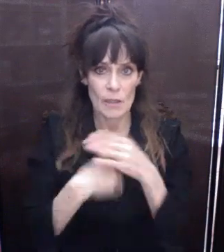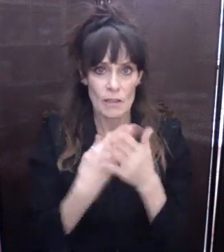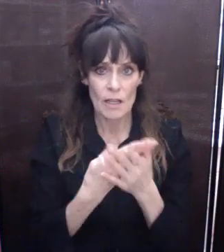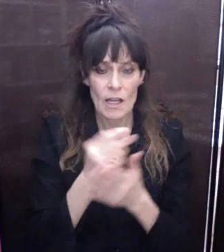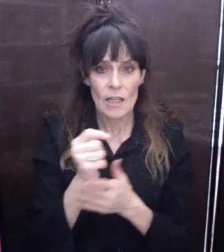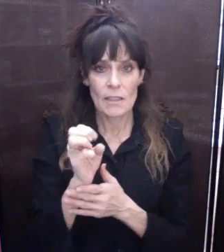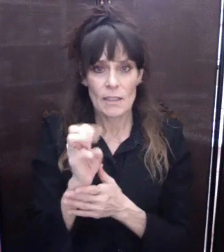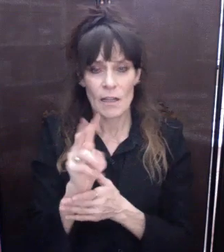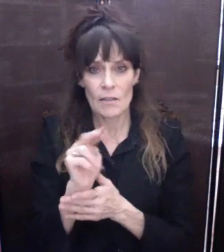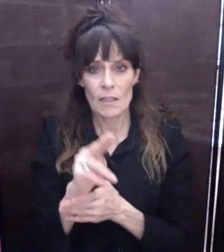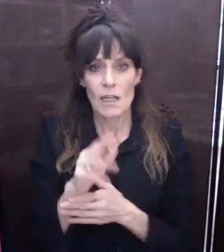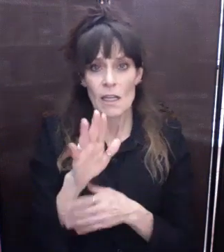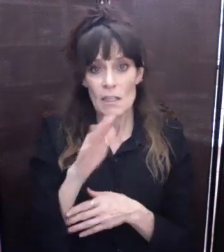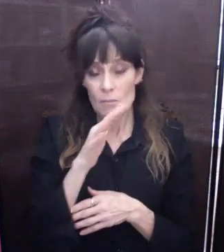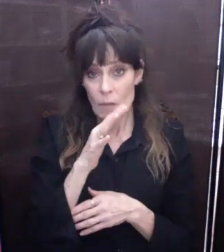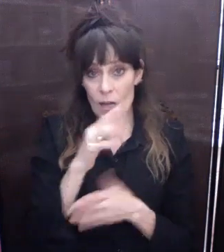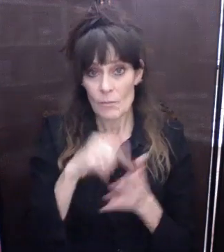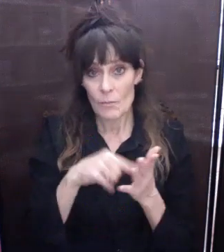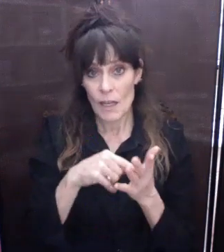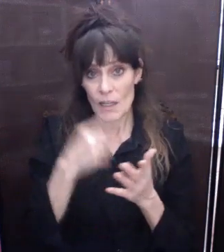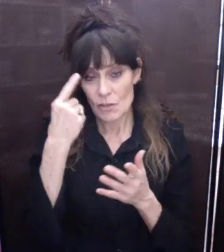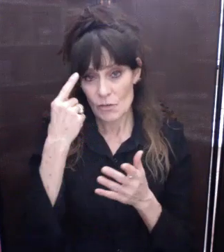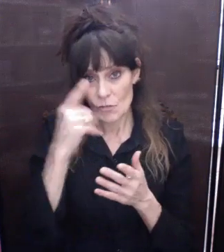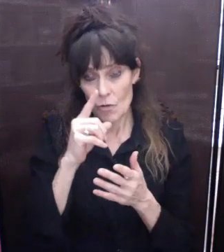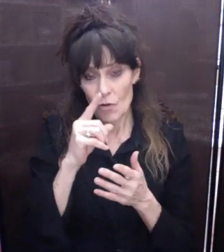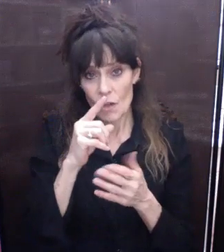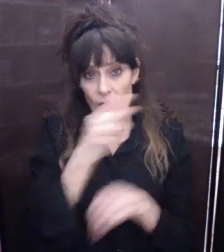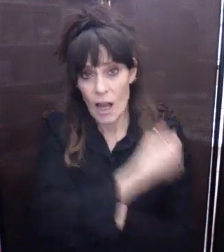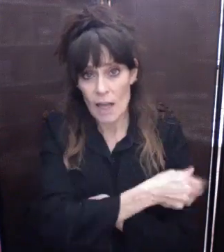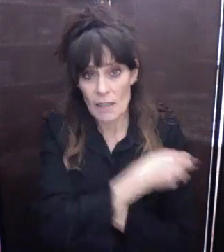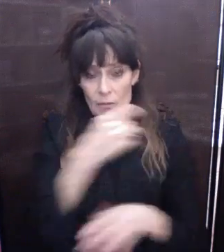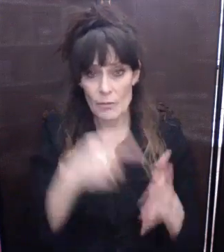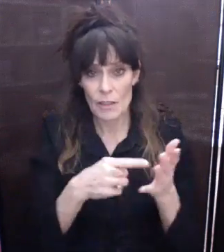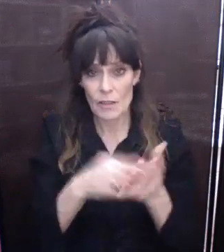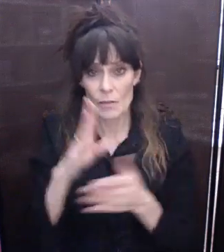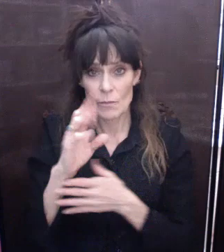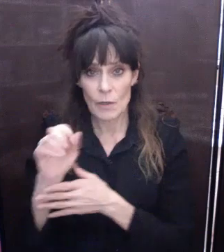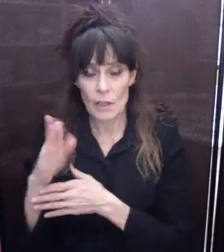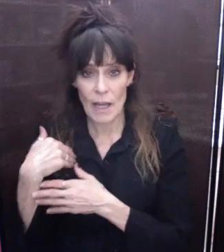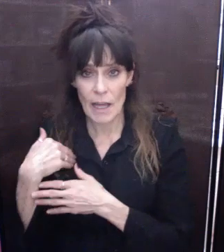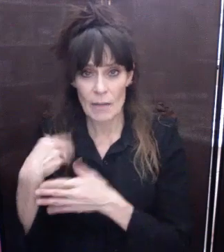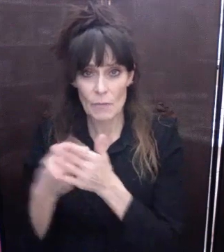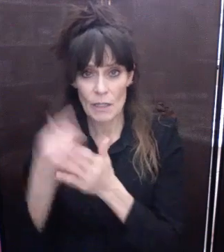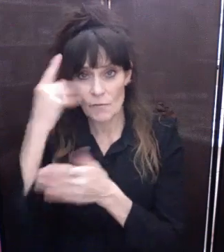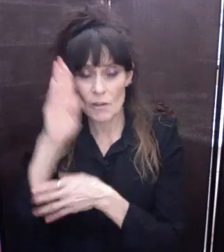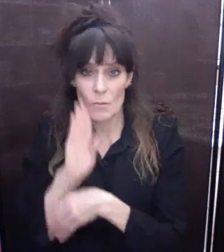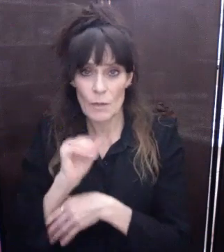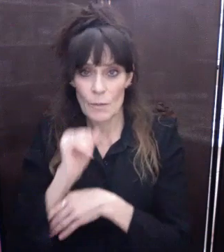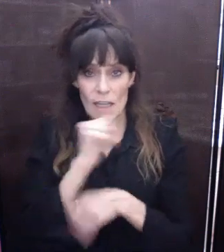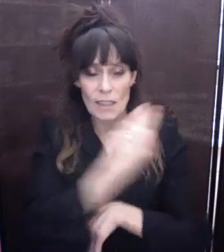His mom pays for the stay at the hospital, so I guess Bill had money for the beer, but not the hospital bill. The only reason I mentioned